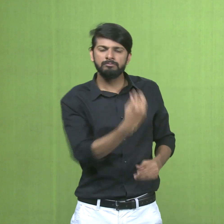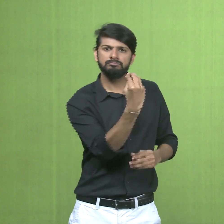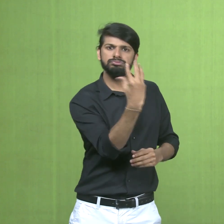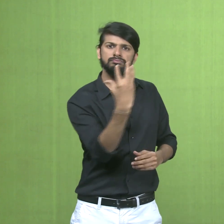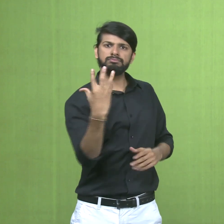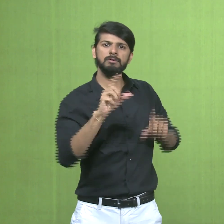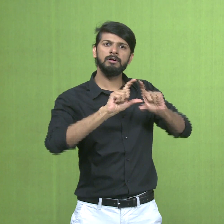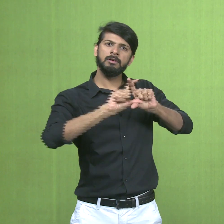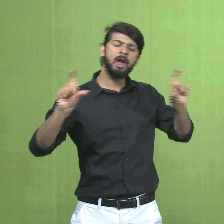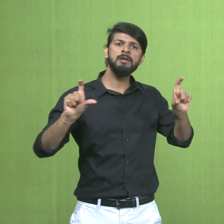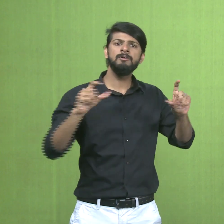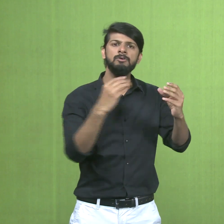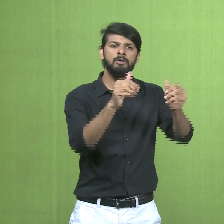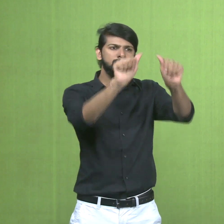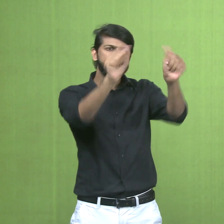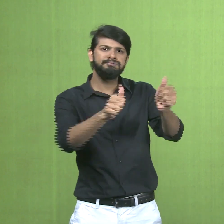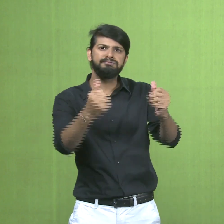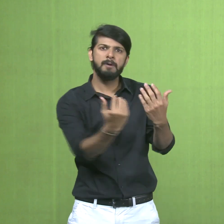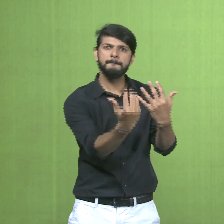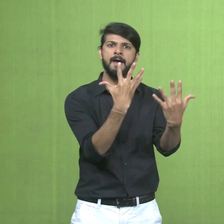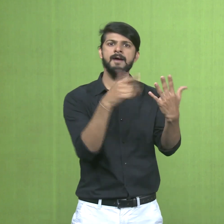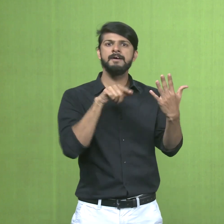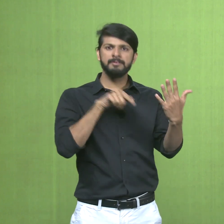to close the outlines of the curves.